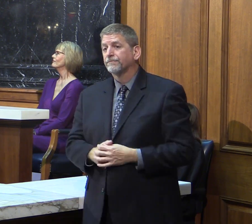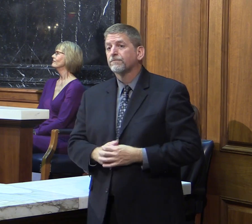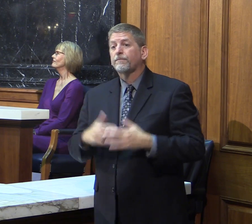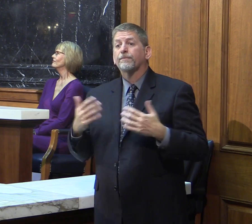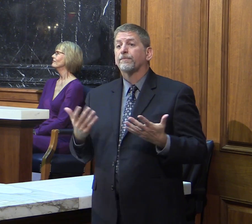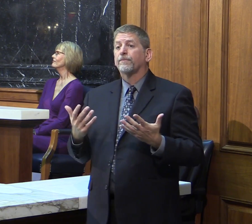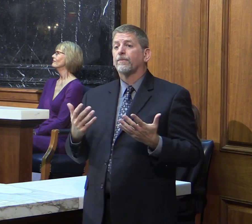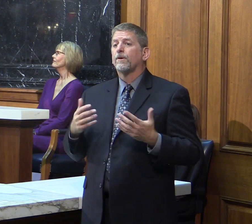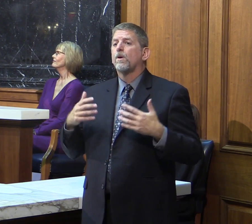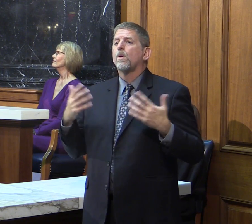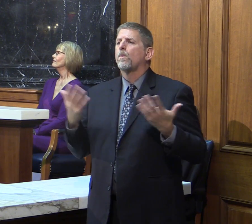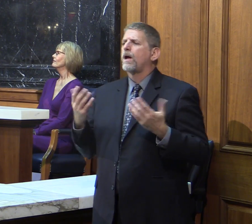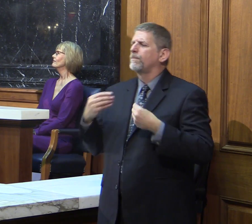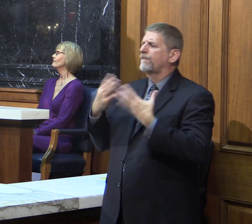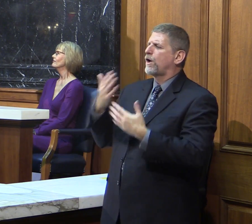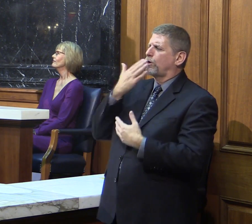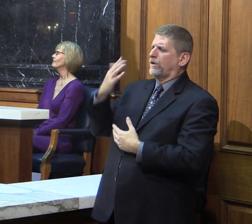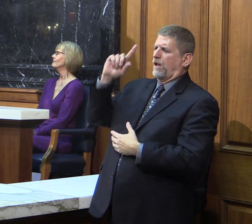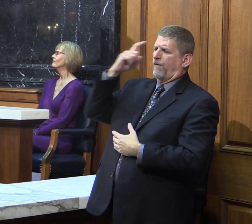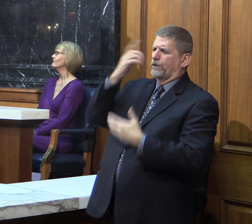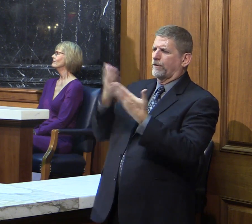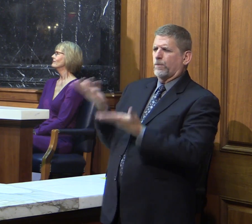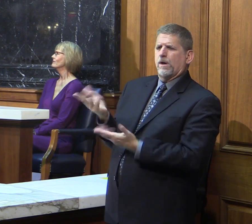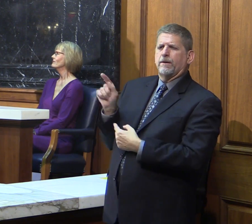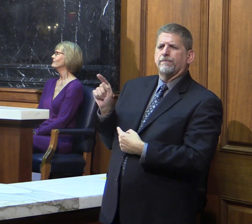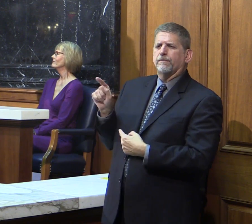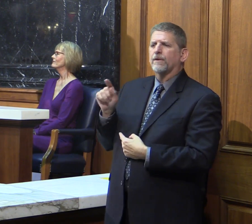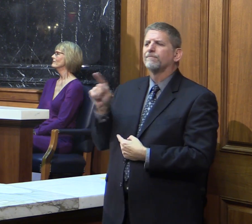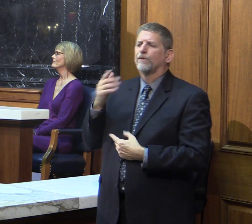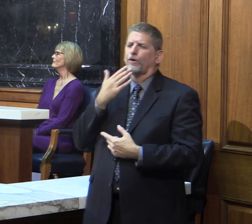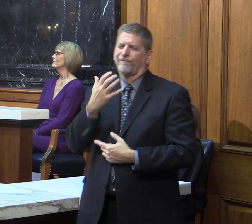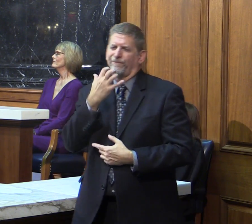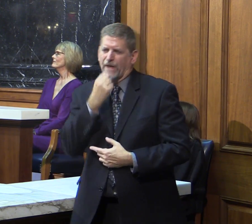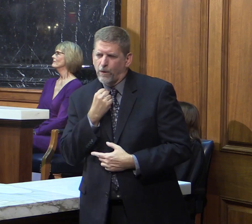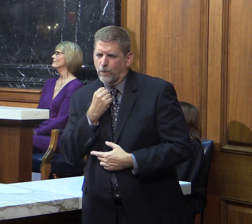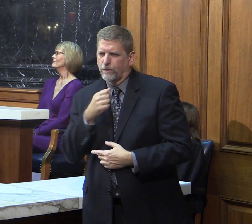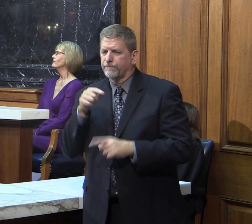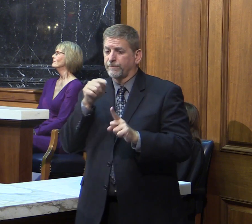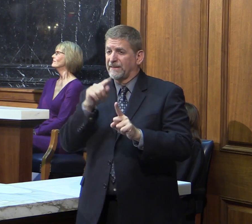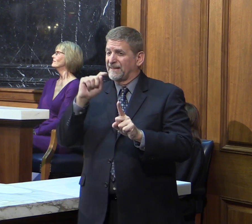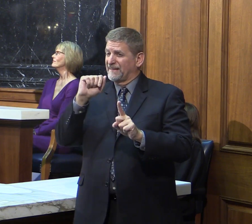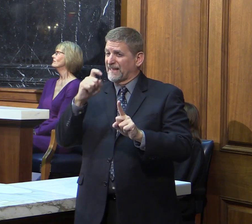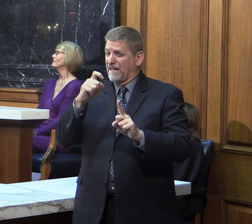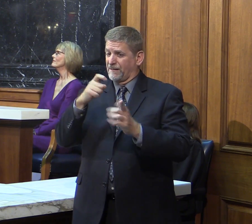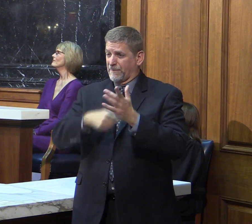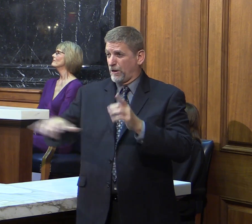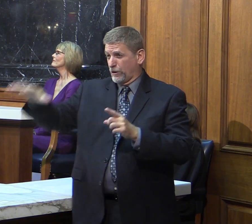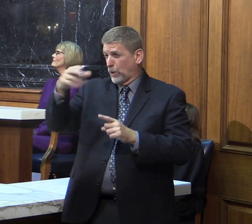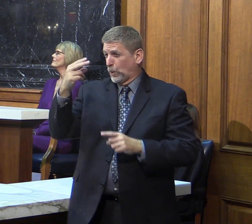government service at great value to taxpayers. Hoosiers deserve to know that their tax dollars are being